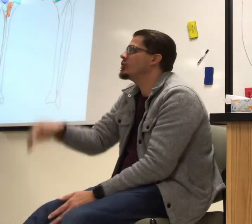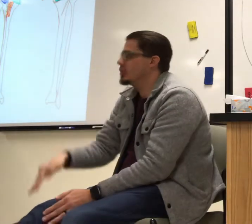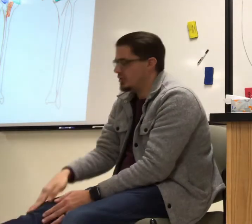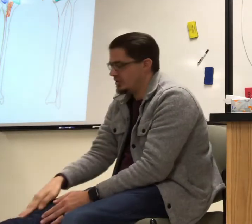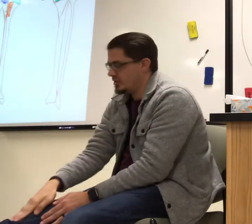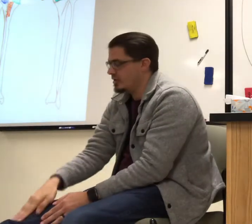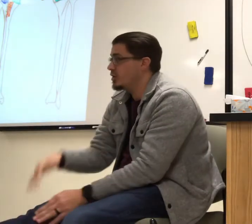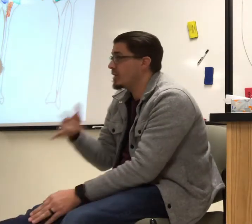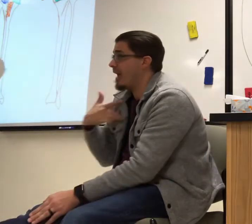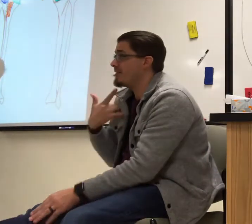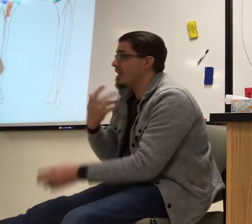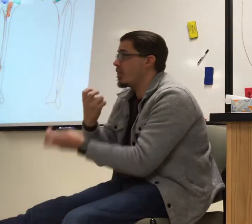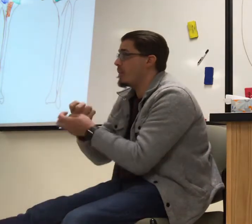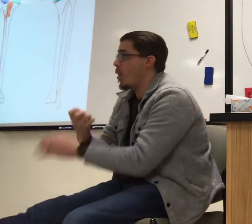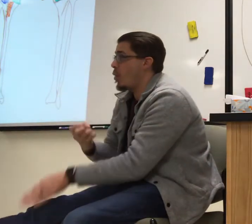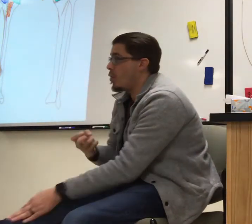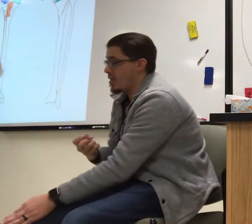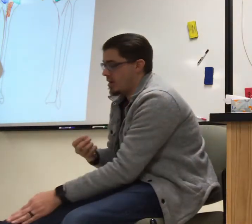up.